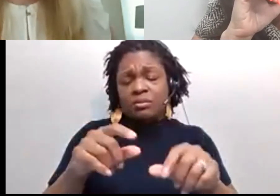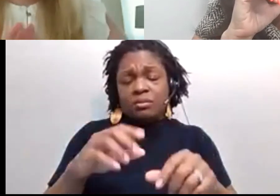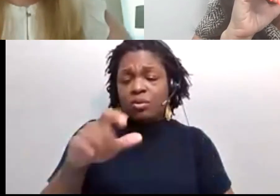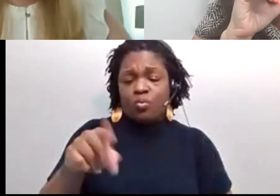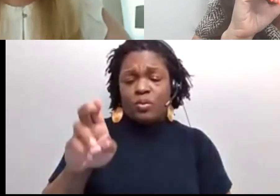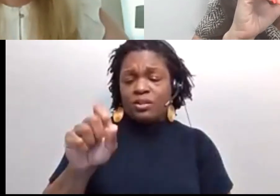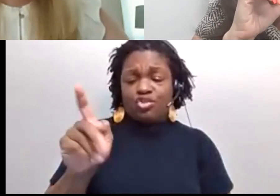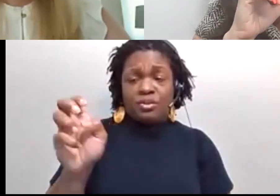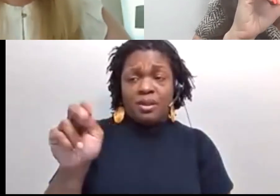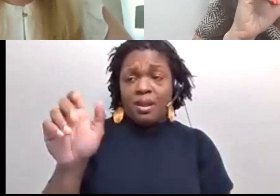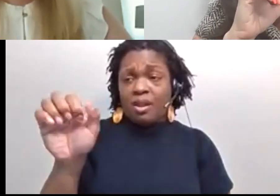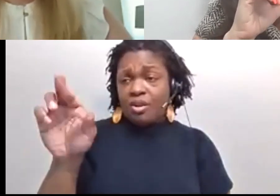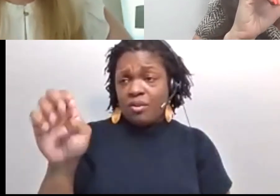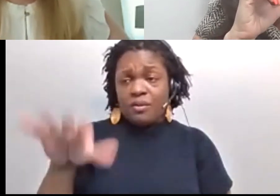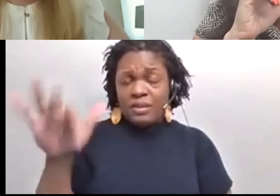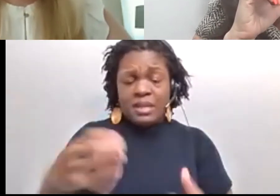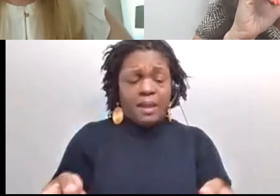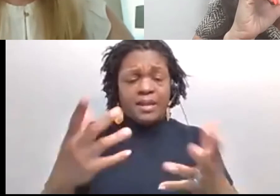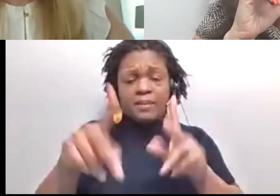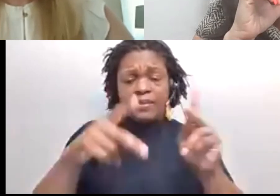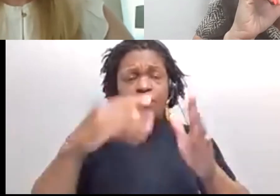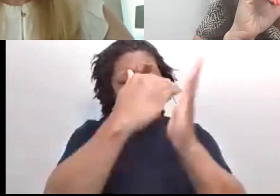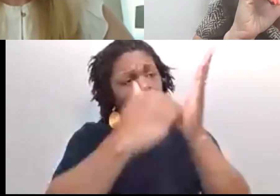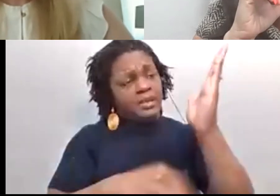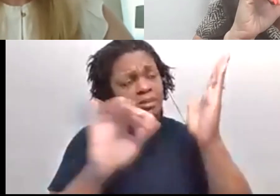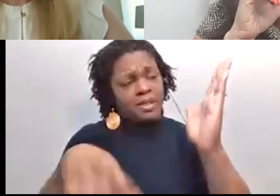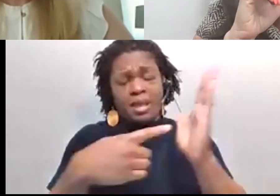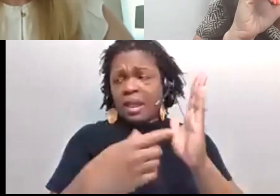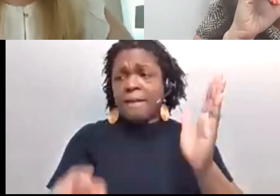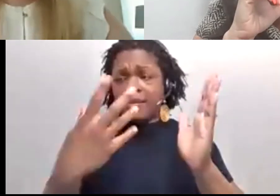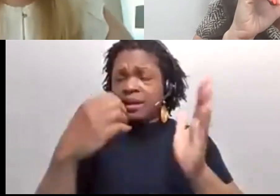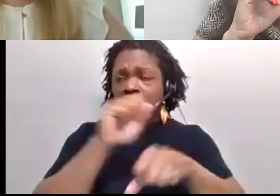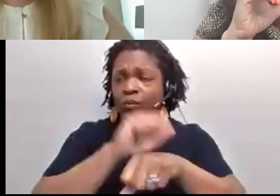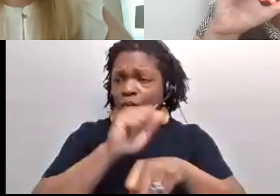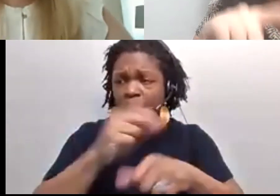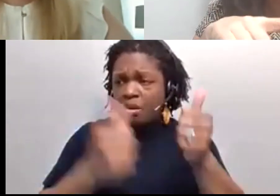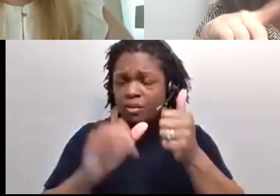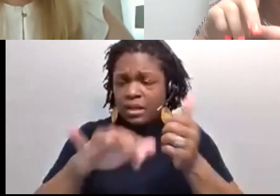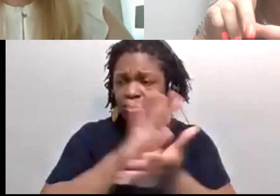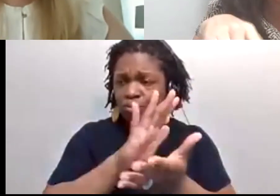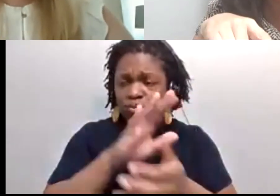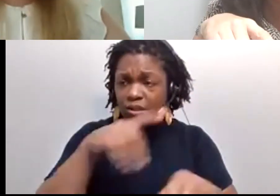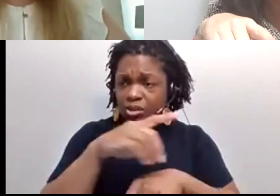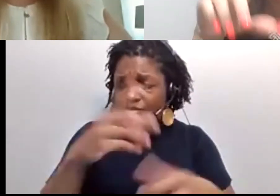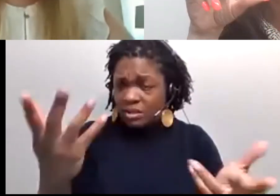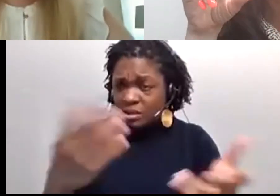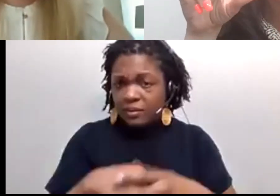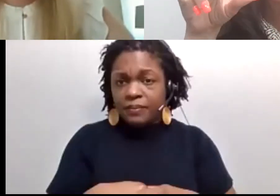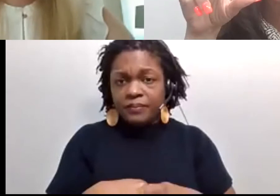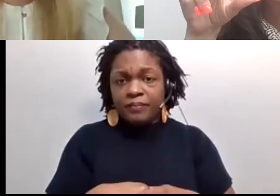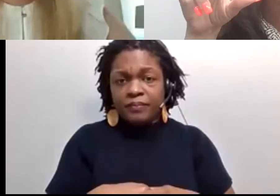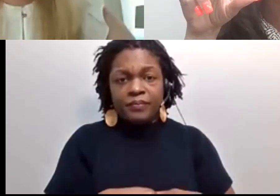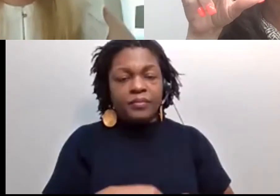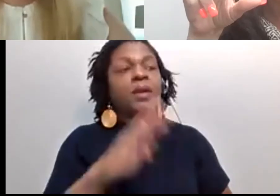employed by the school district. Mm-hmm. Yeah, like who are the people, what are their